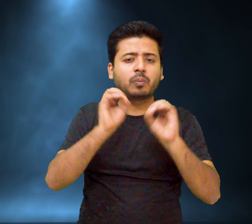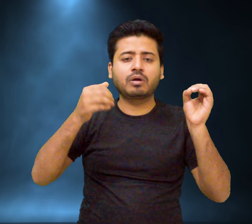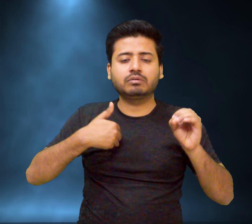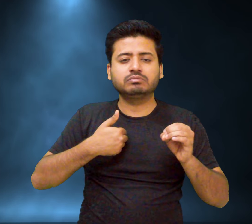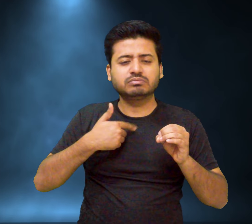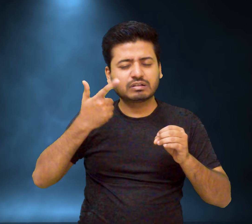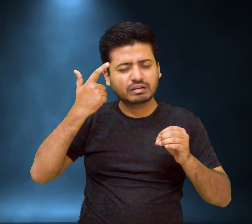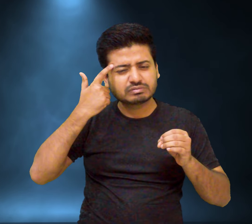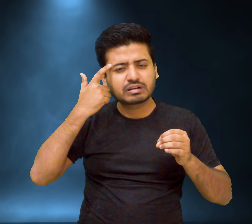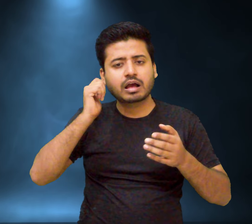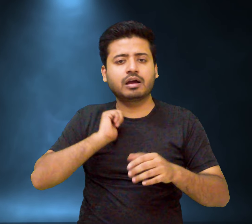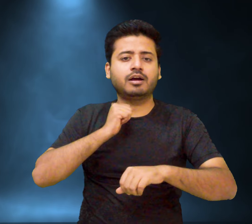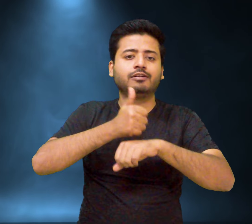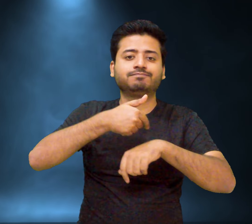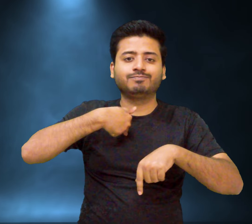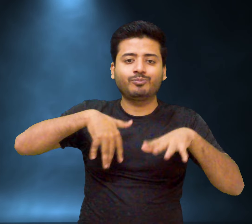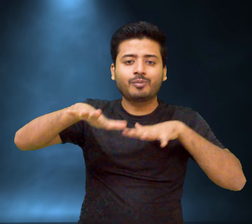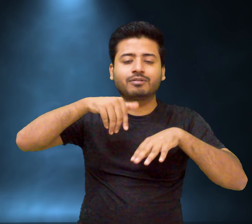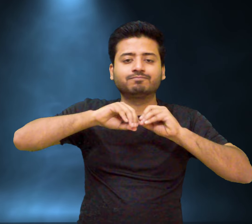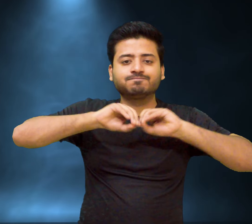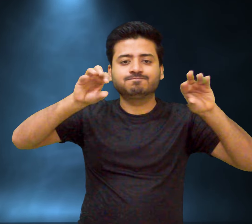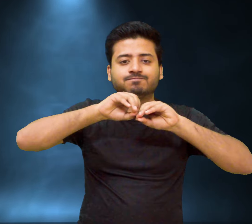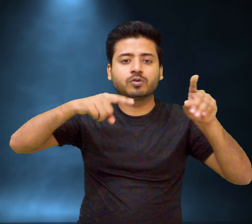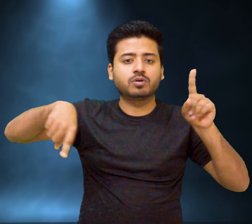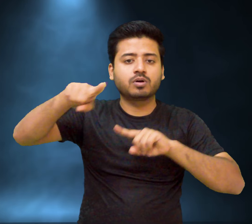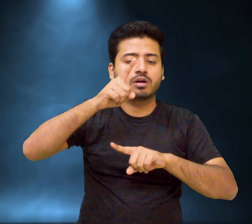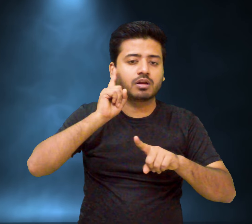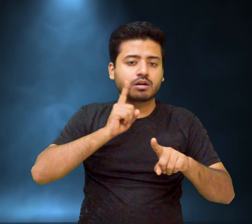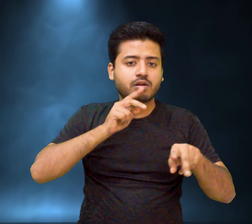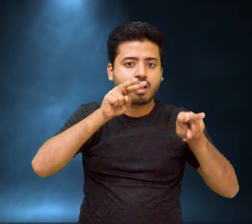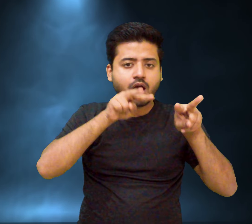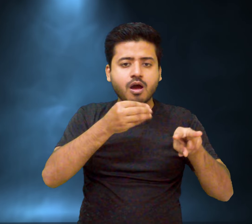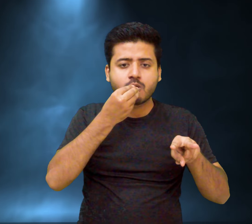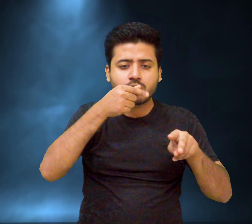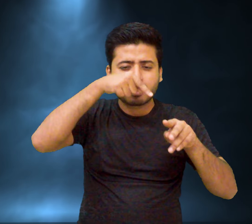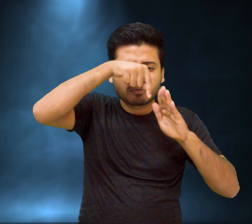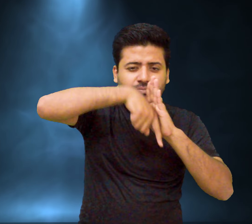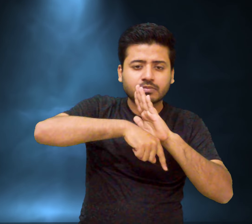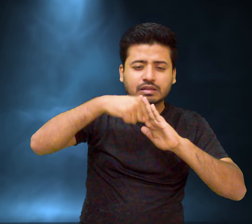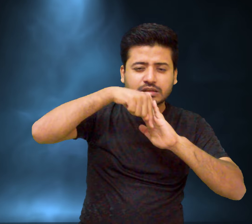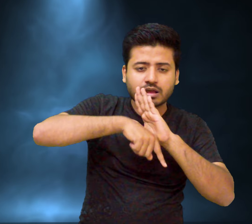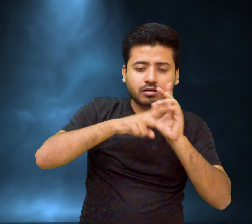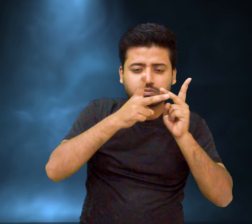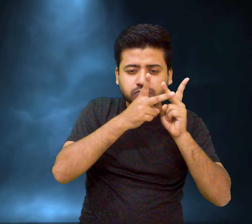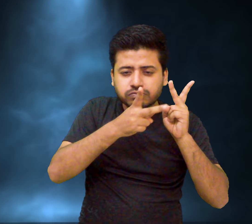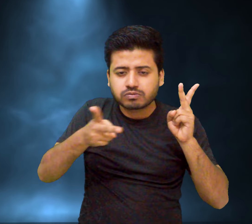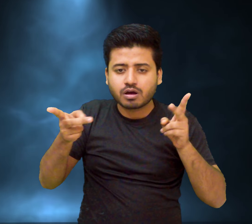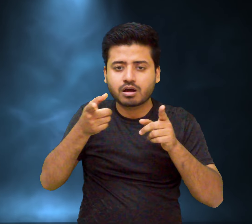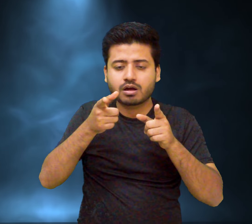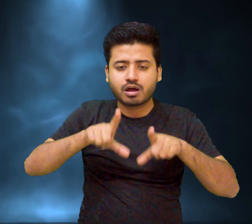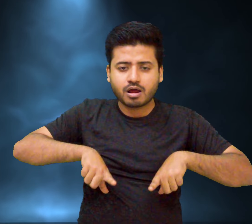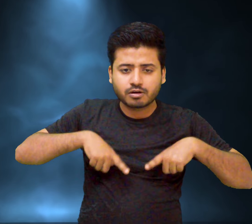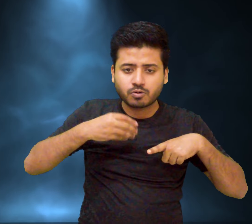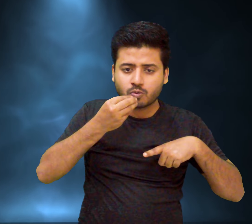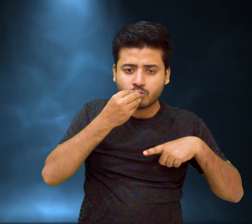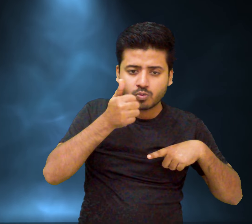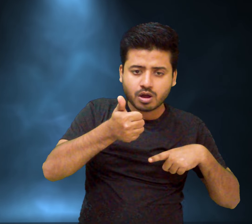sugar regulation, a benefit that warrants further research in humans. Improves insulin sensitivity. Some studies show